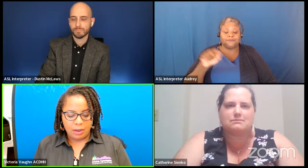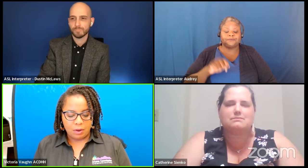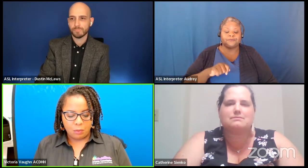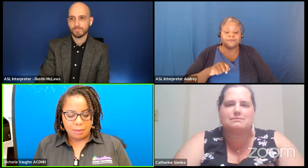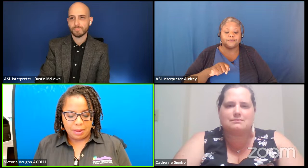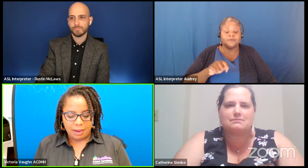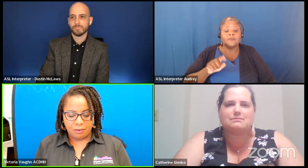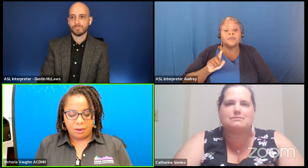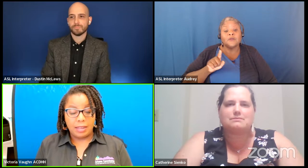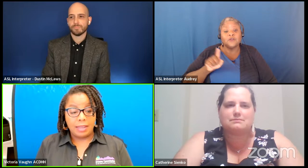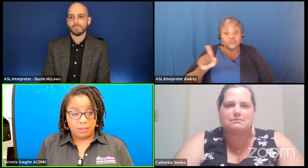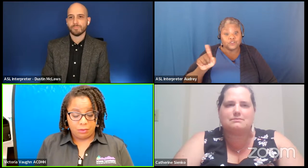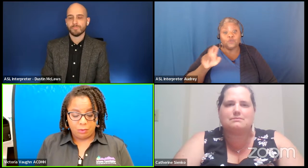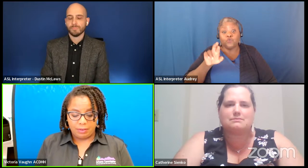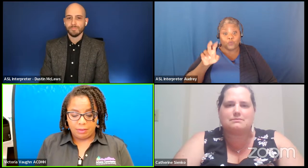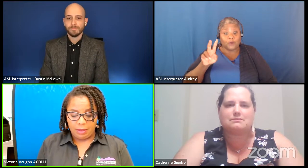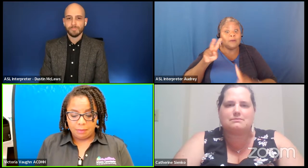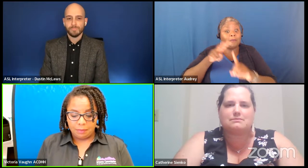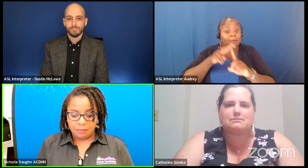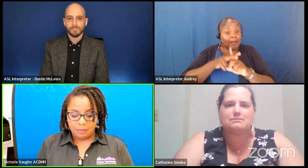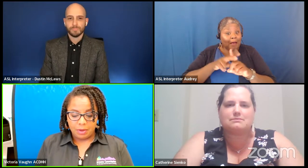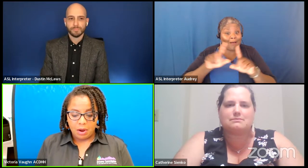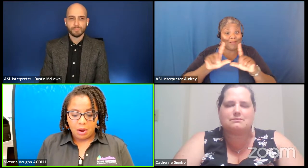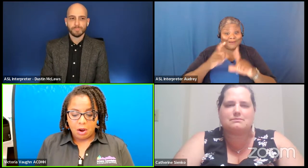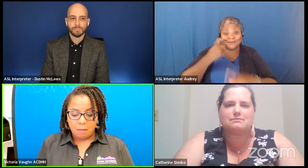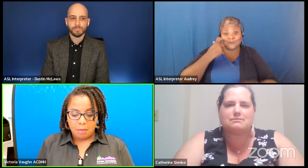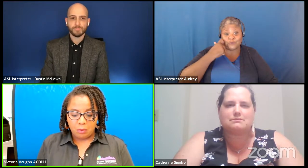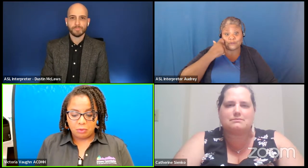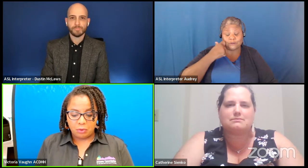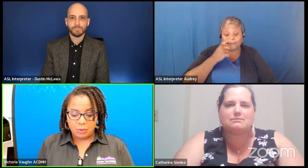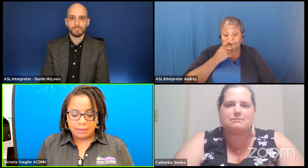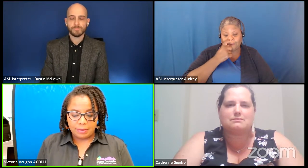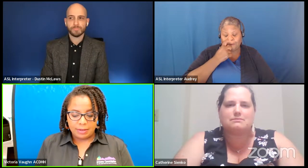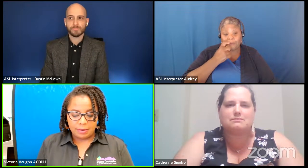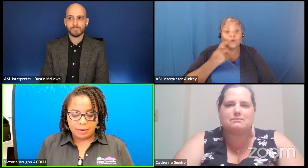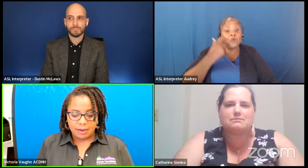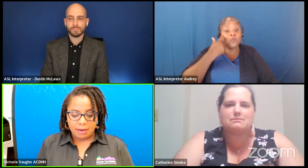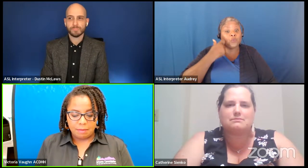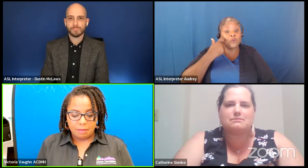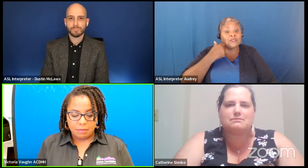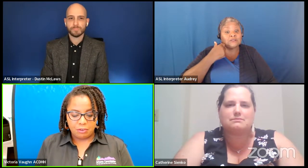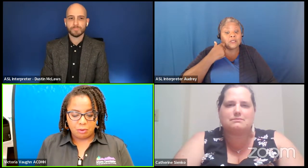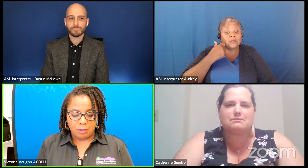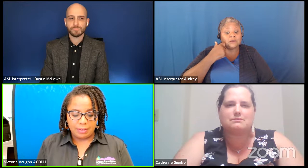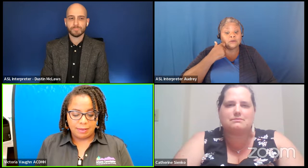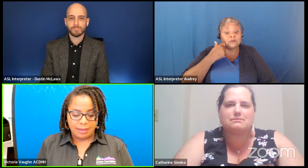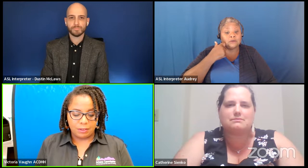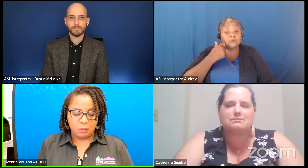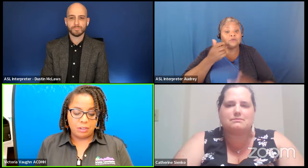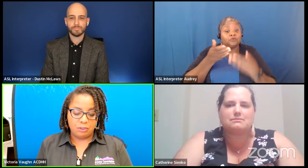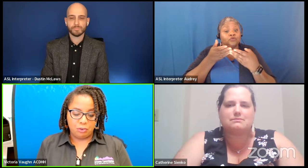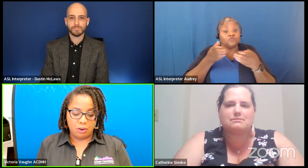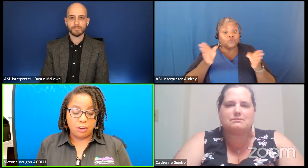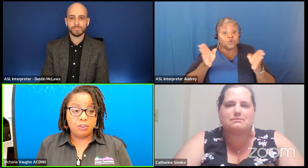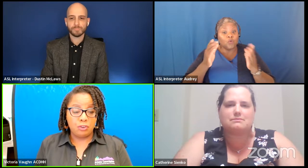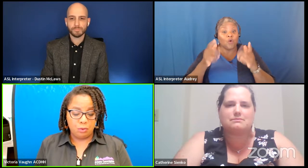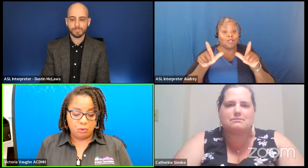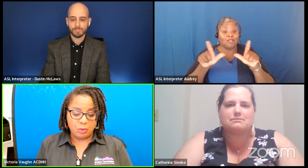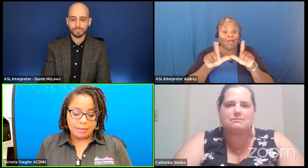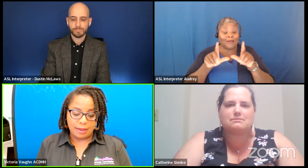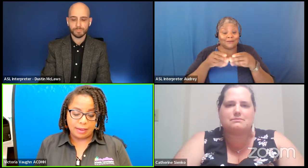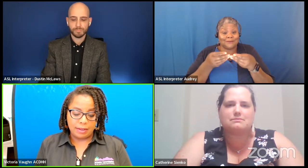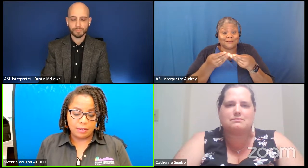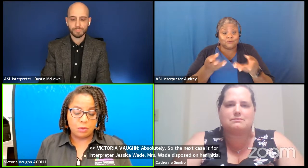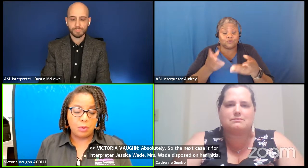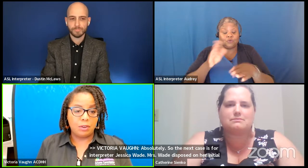Mrs. Wade reapplied for her license recently. Her most recent generalist license was issued on